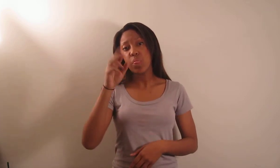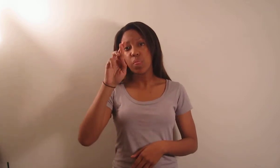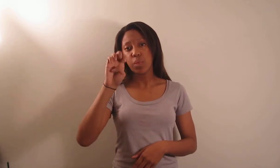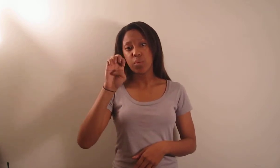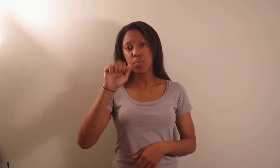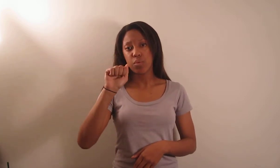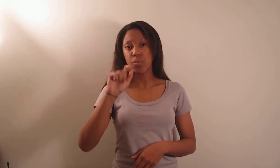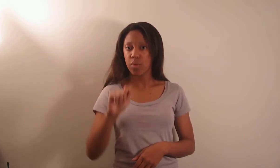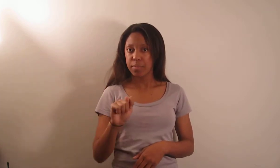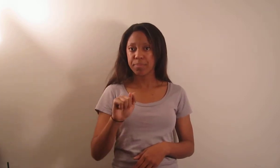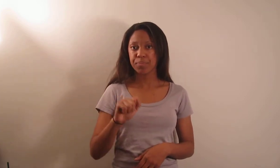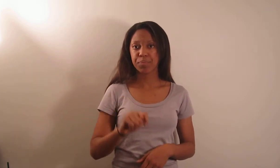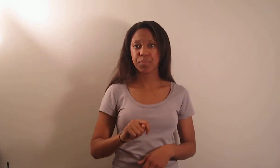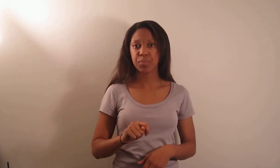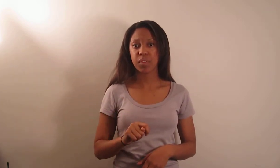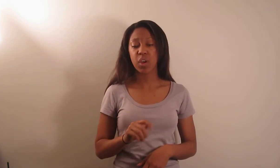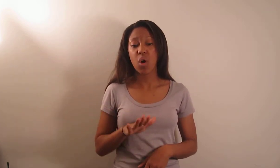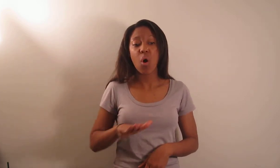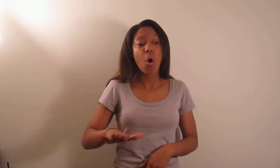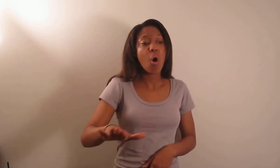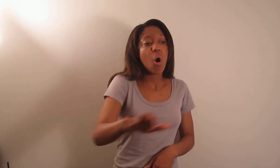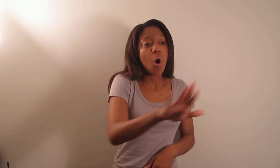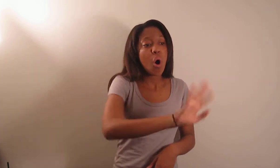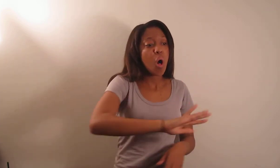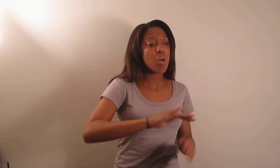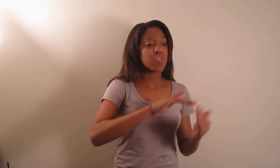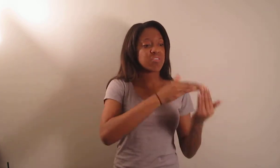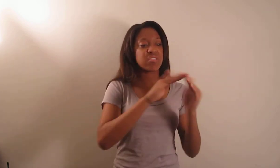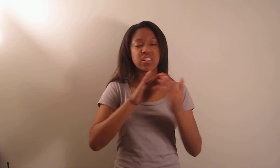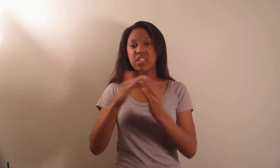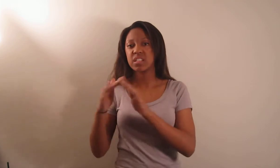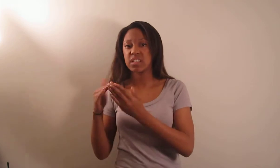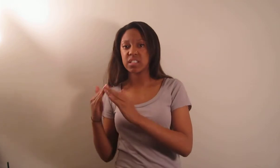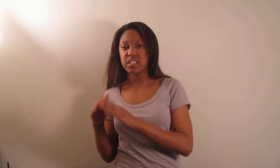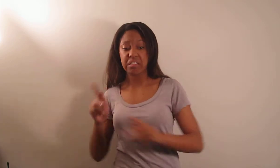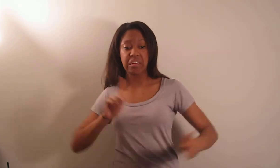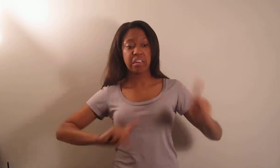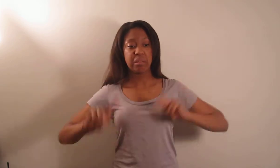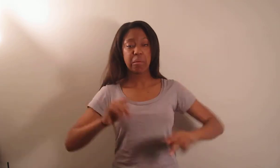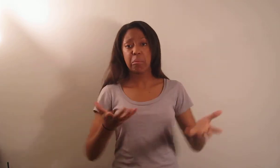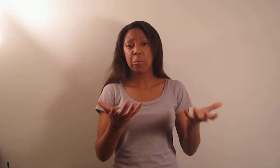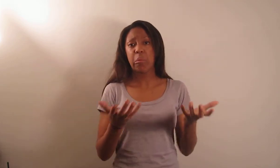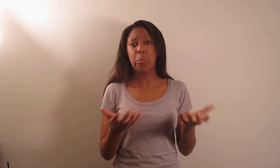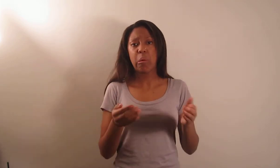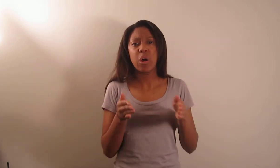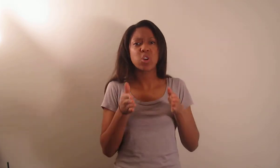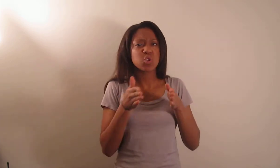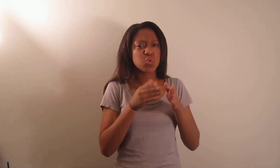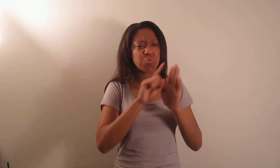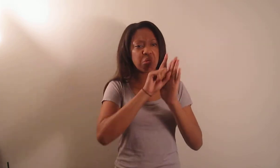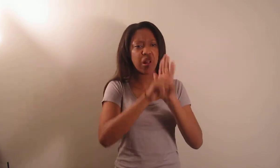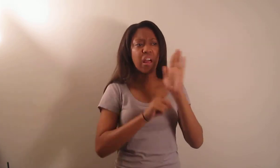All over the city, garment workers were agitating for shorter hours, better pay, safer shops,